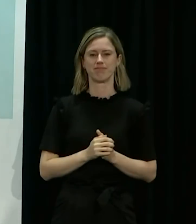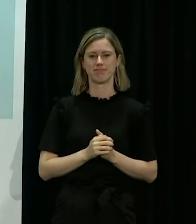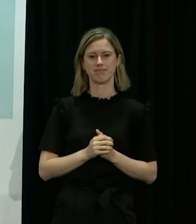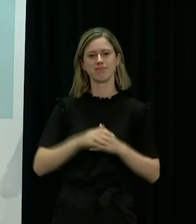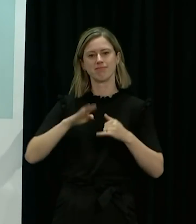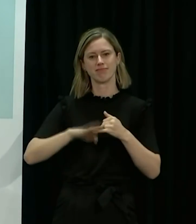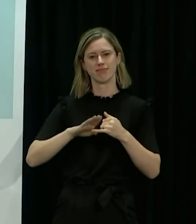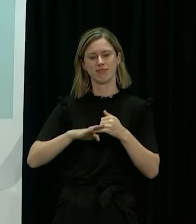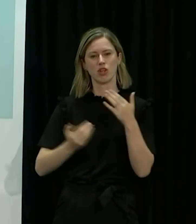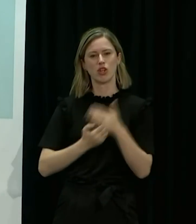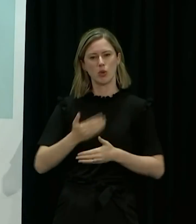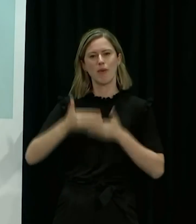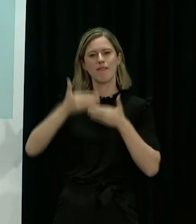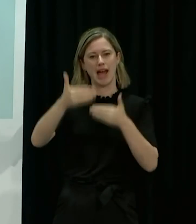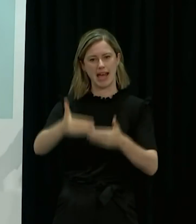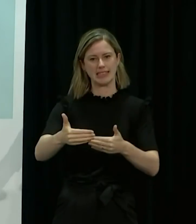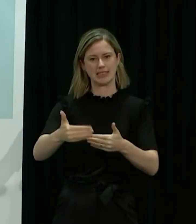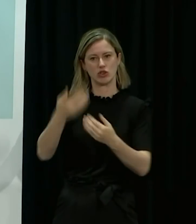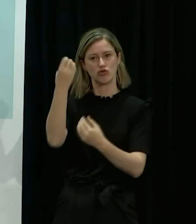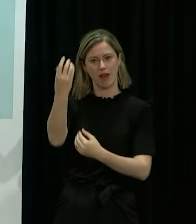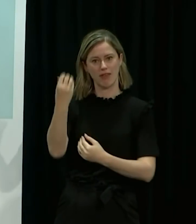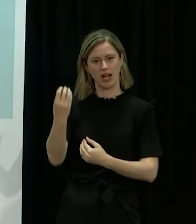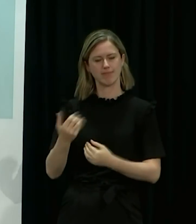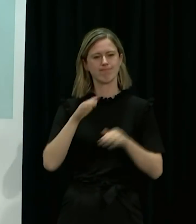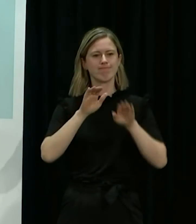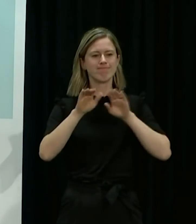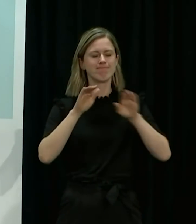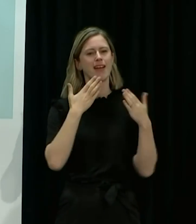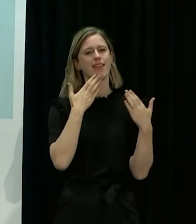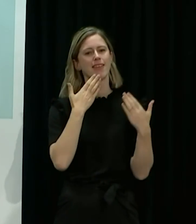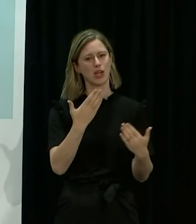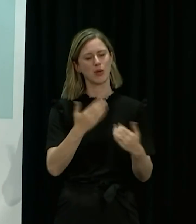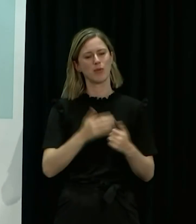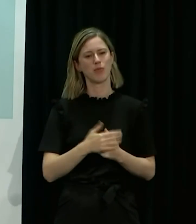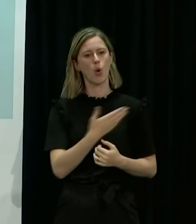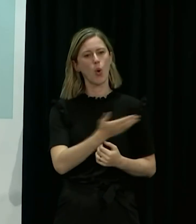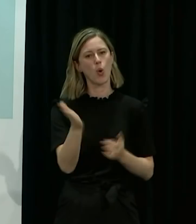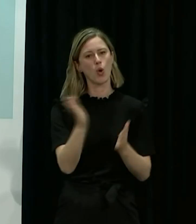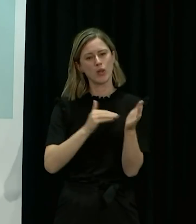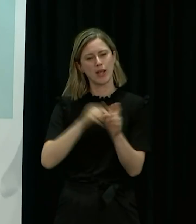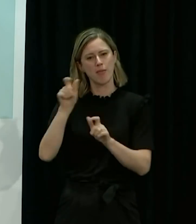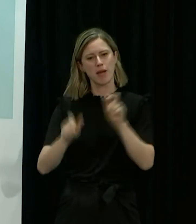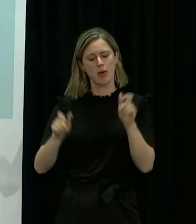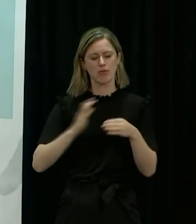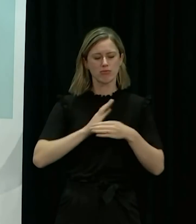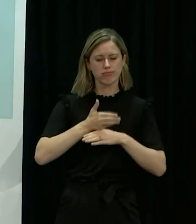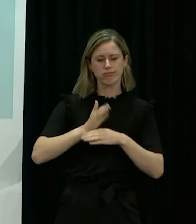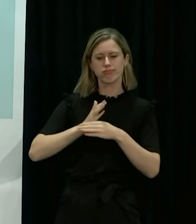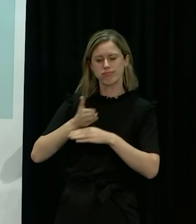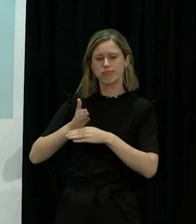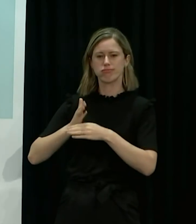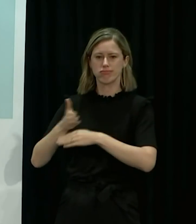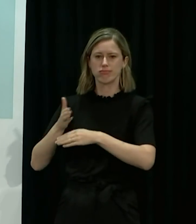Finally, as we enter this next phase in our response to COVID, I want to say thank you. Every New Zealander has played a part in our